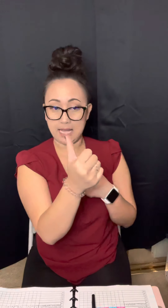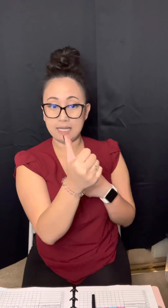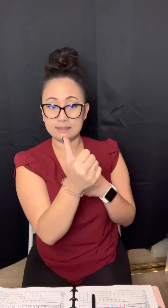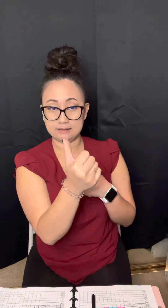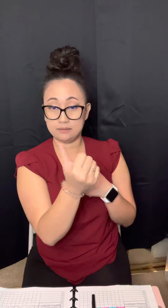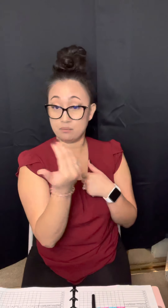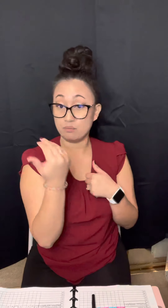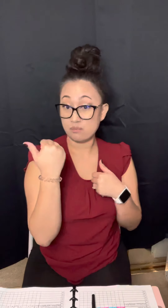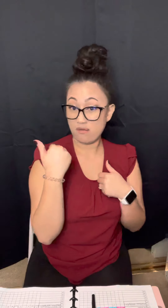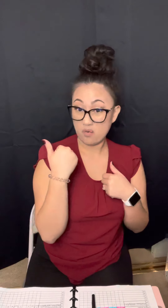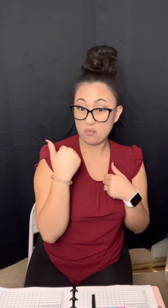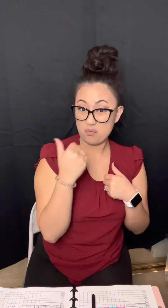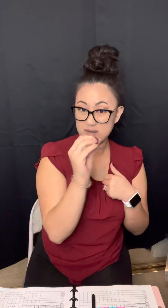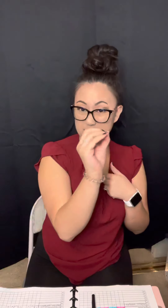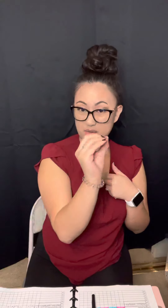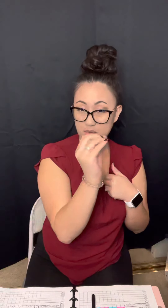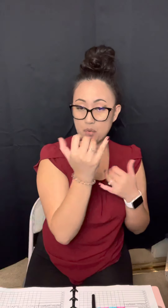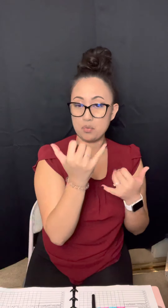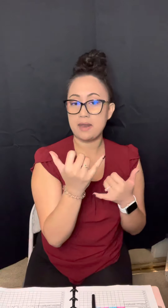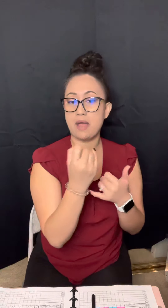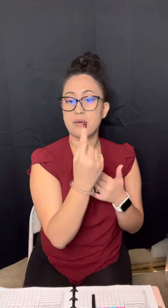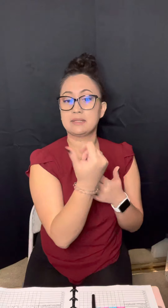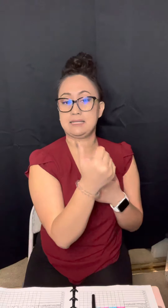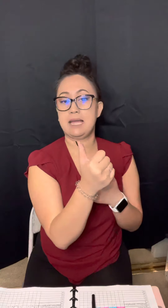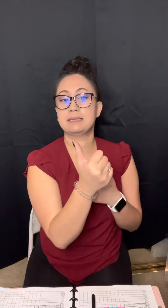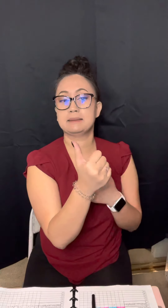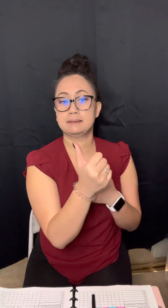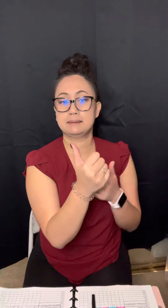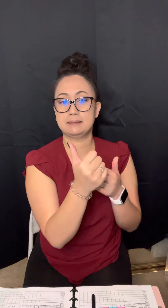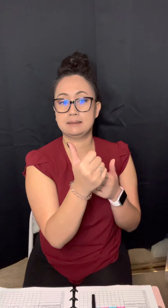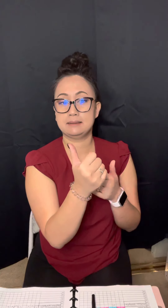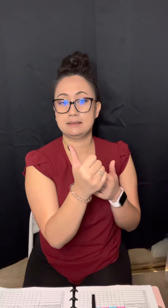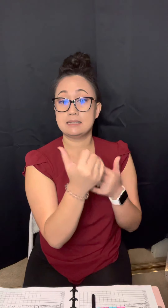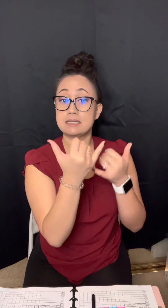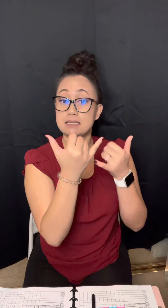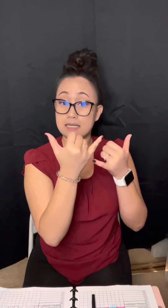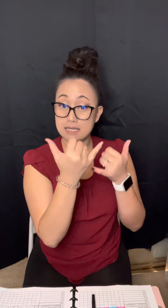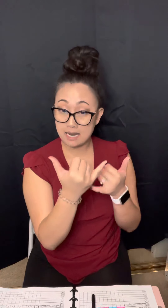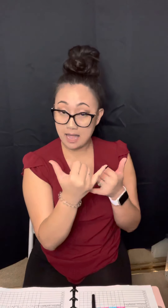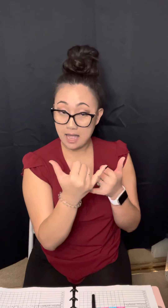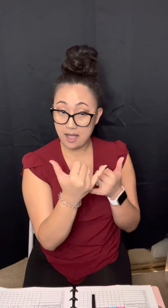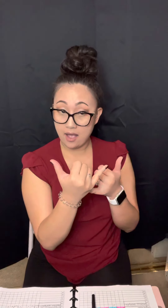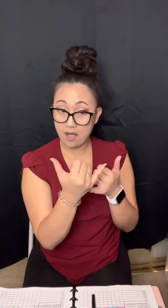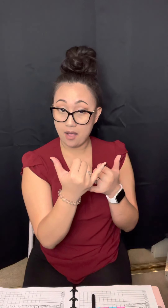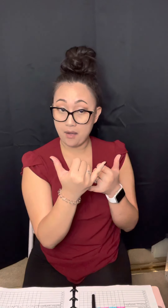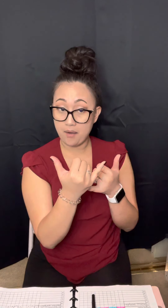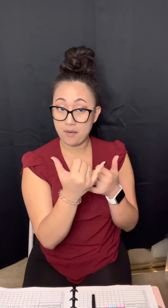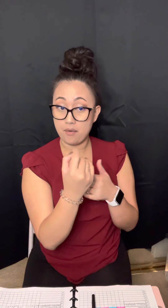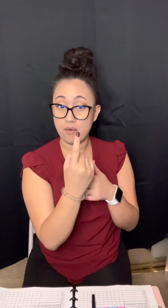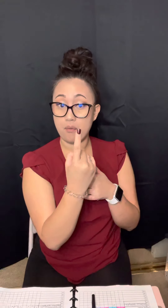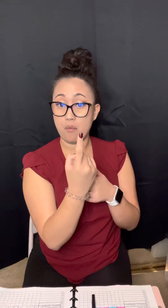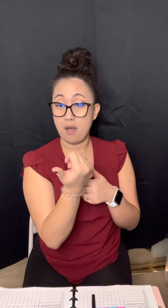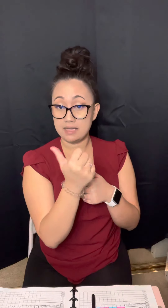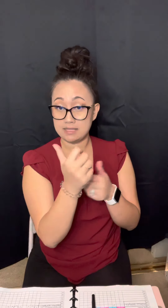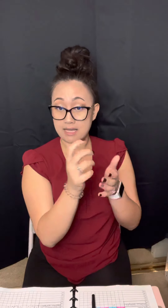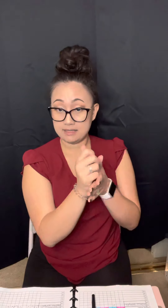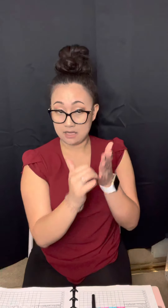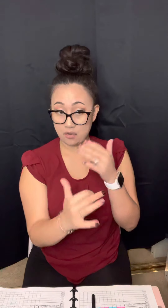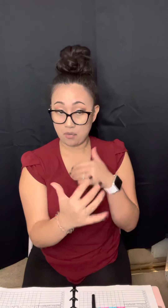now we have 10 hundreds. Now we can take 1 10 away. It's left with 9. And we